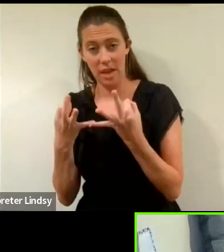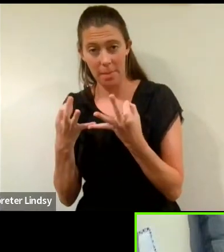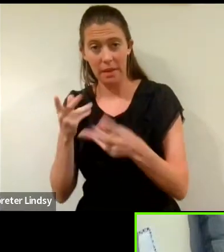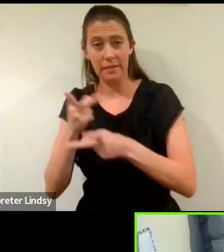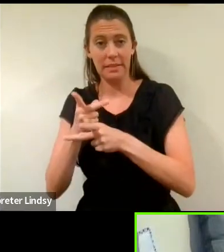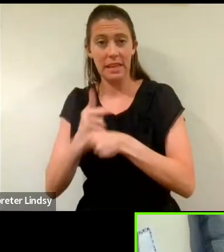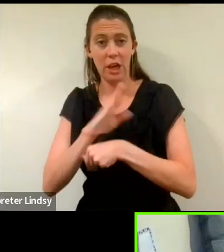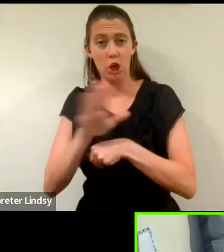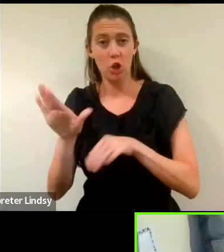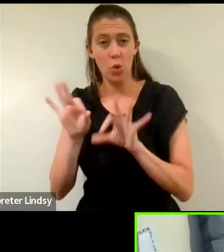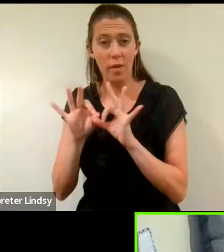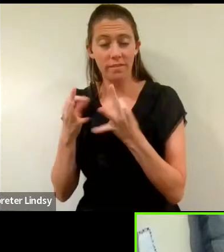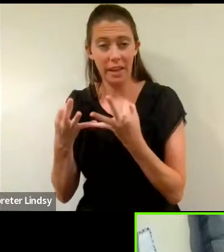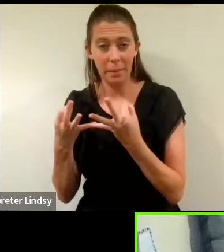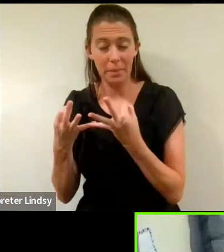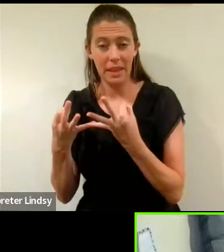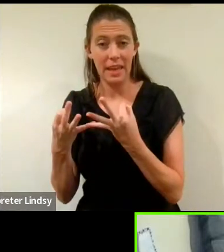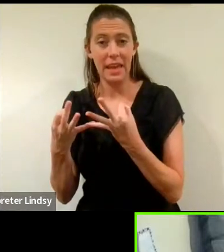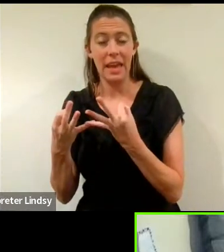would like them to be.